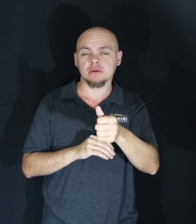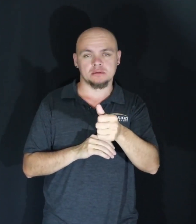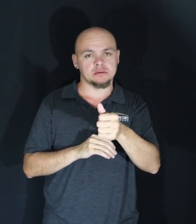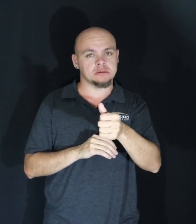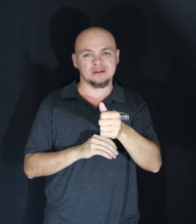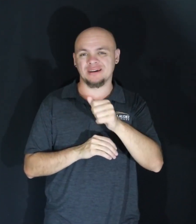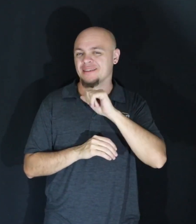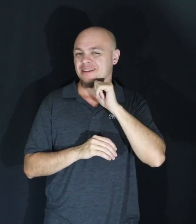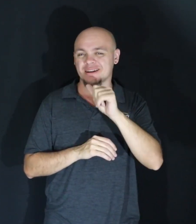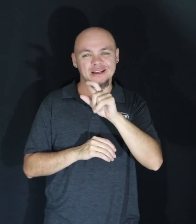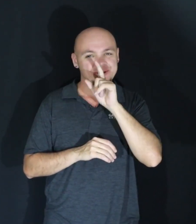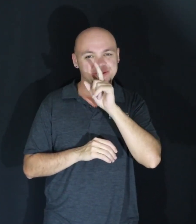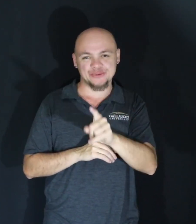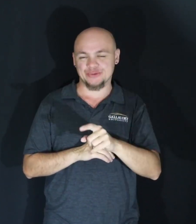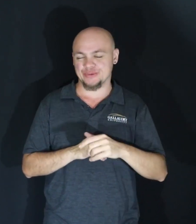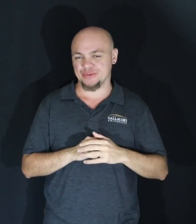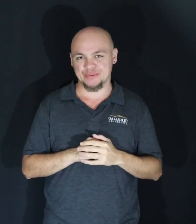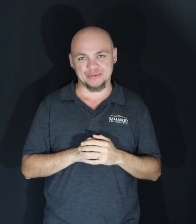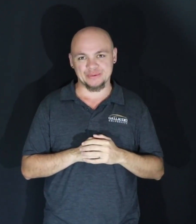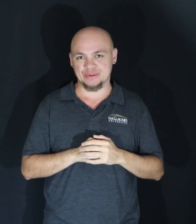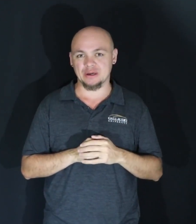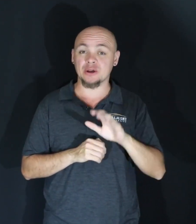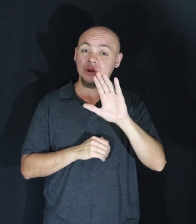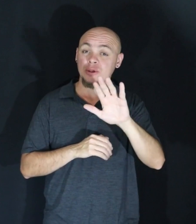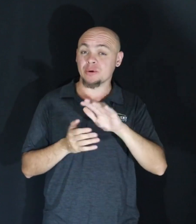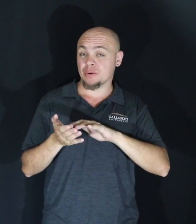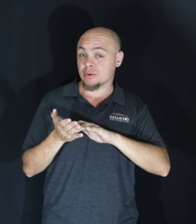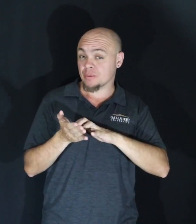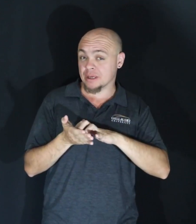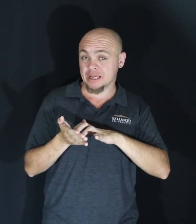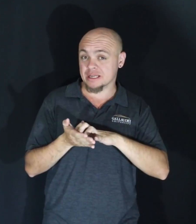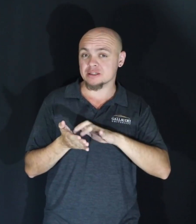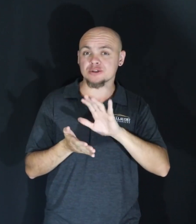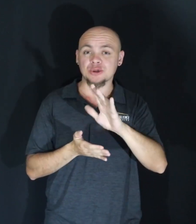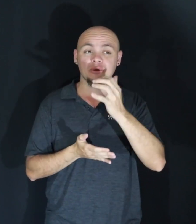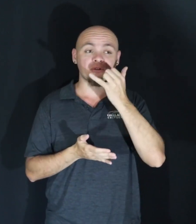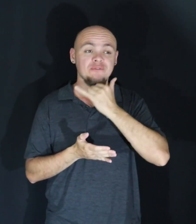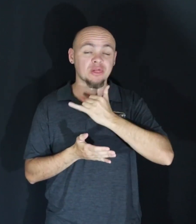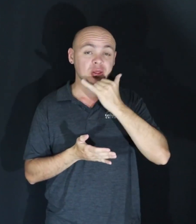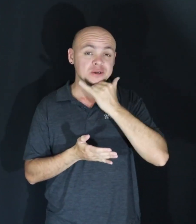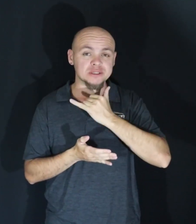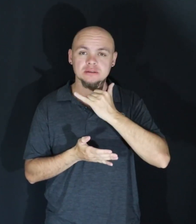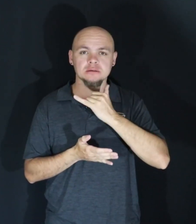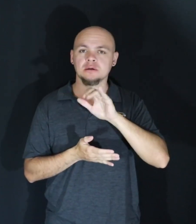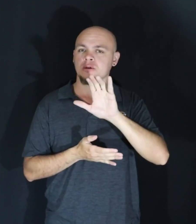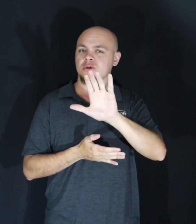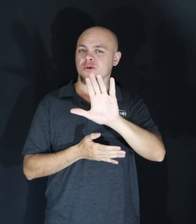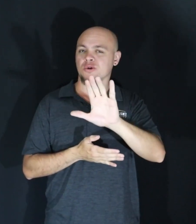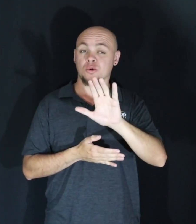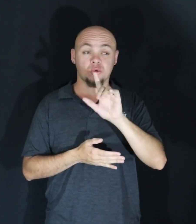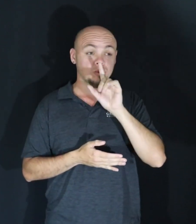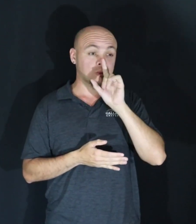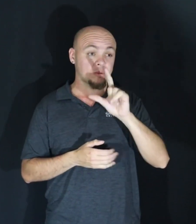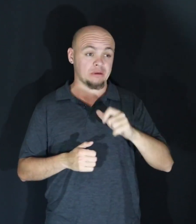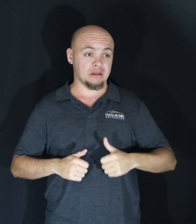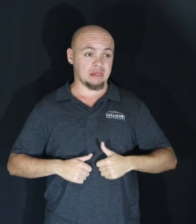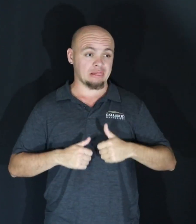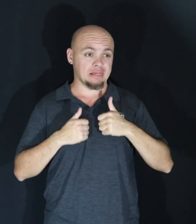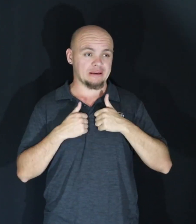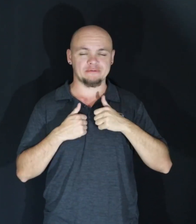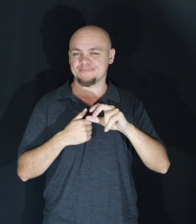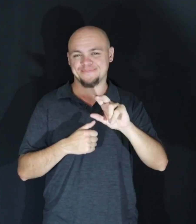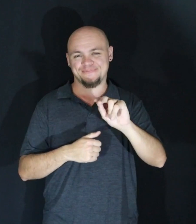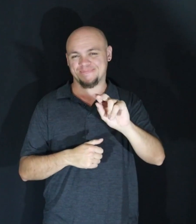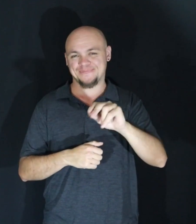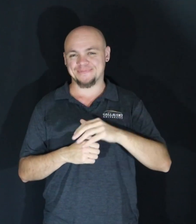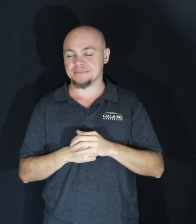not true. Your weaknesses, your flaws are not your reality. And when you